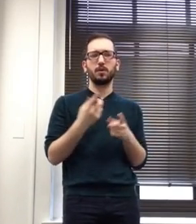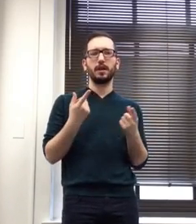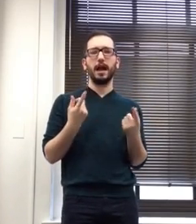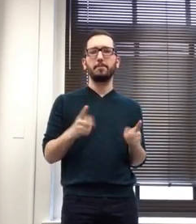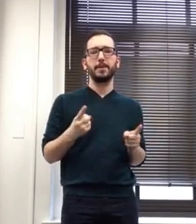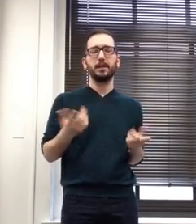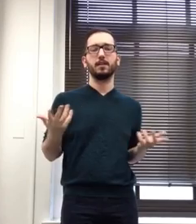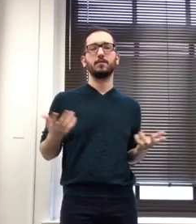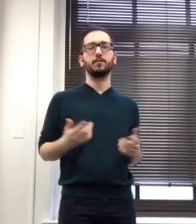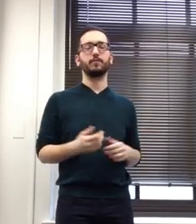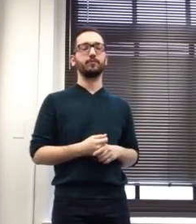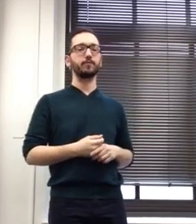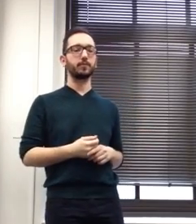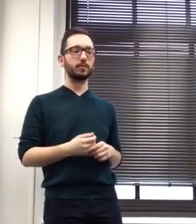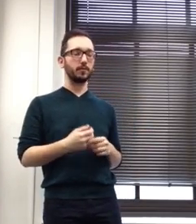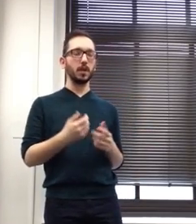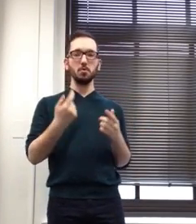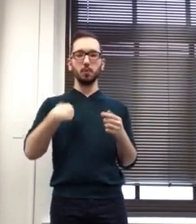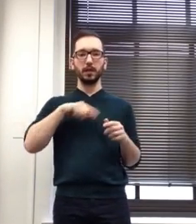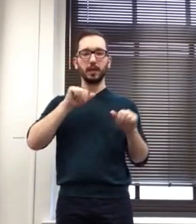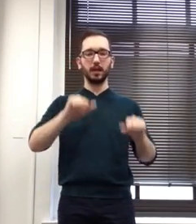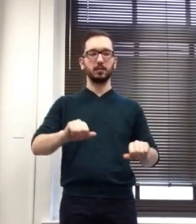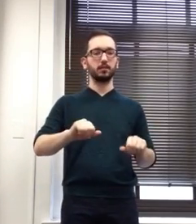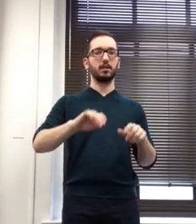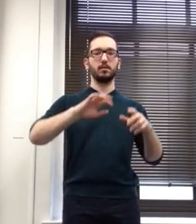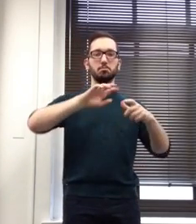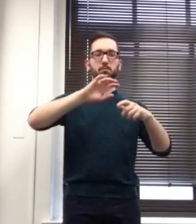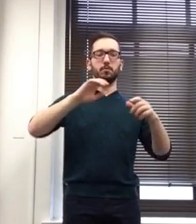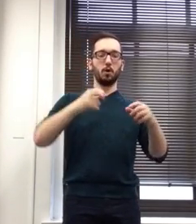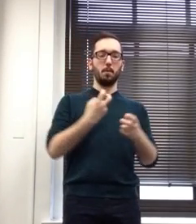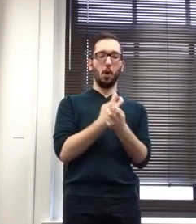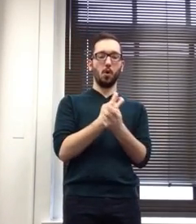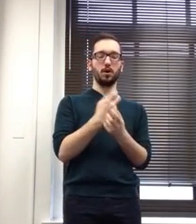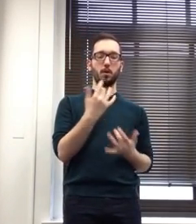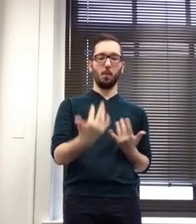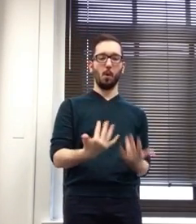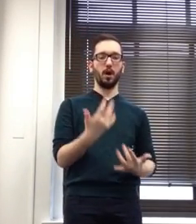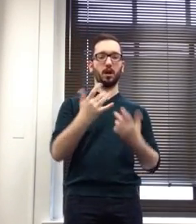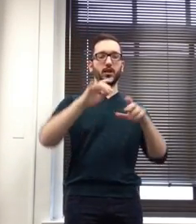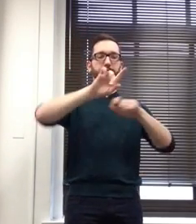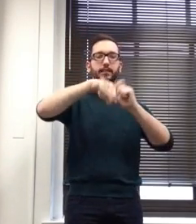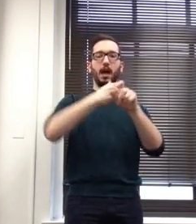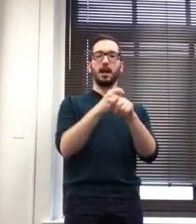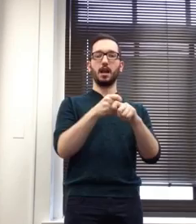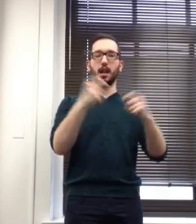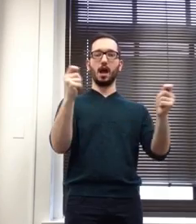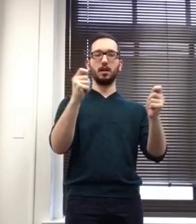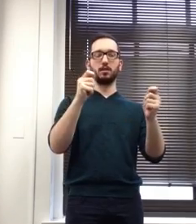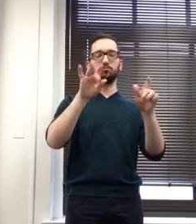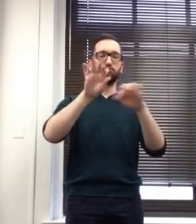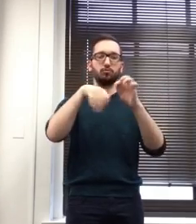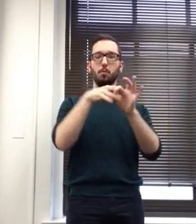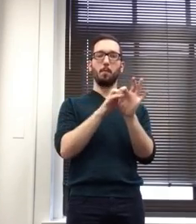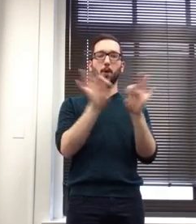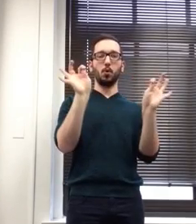Yeah. Guys and girls, we could take the bone and we could tie it into a knot and it wouldn't break. Whoa. We could tie it in a knot and it wouldn't break.